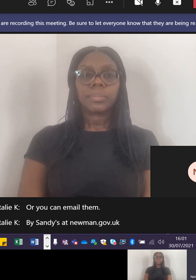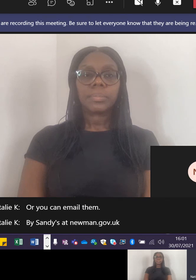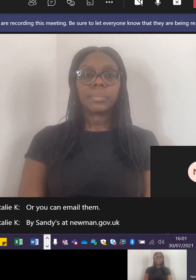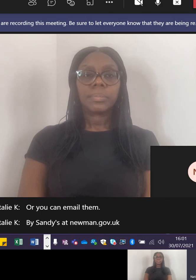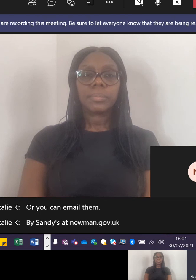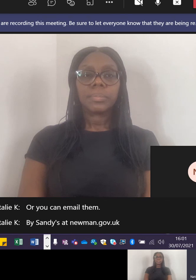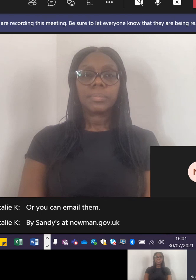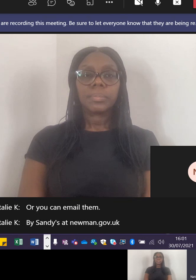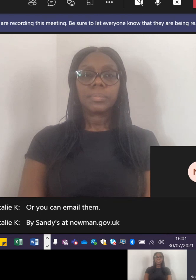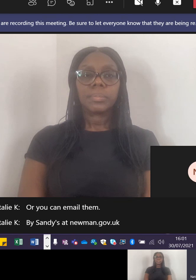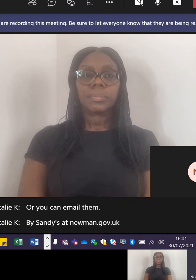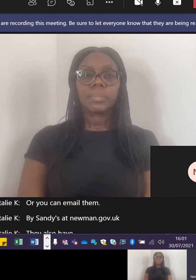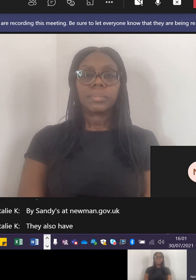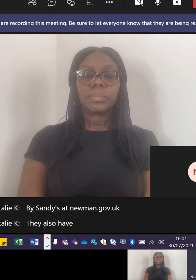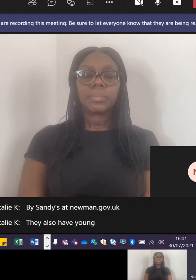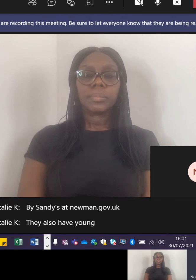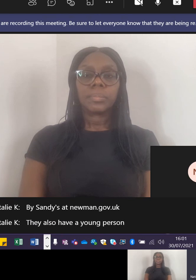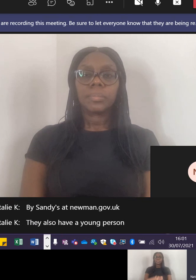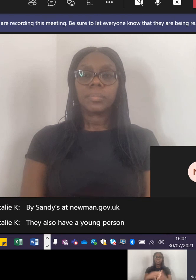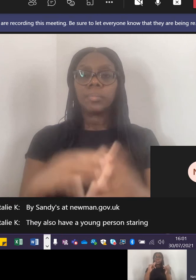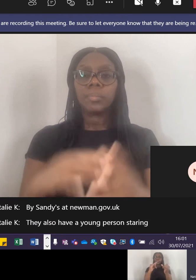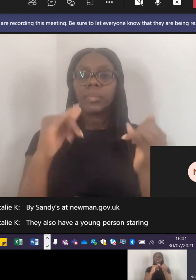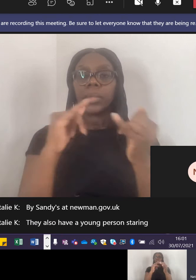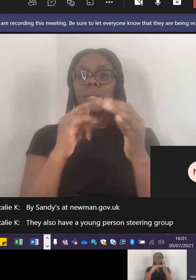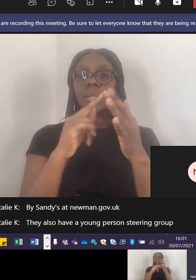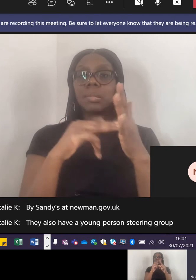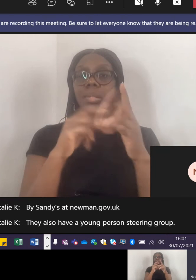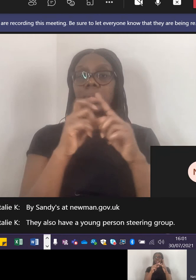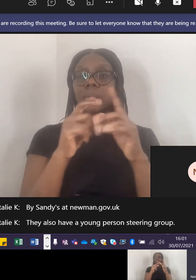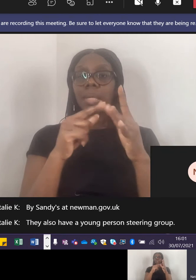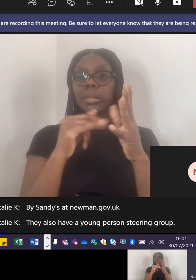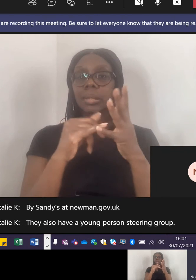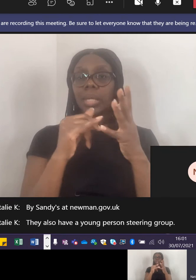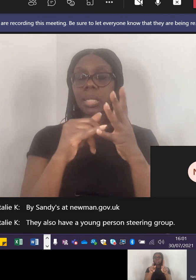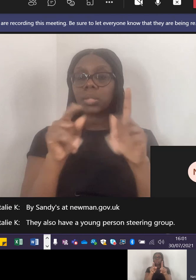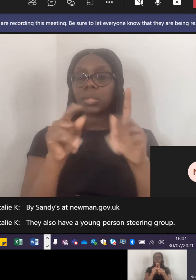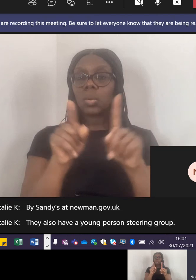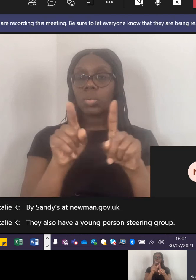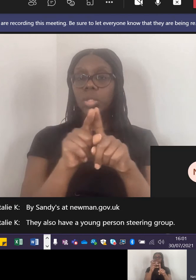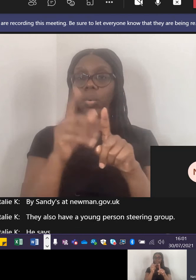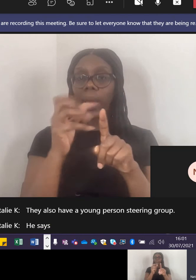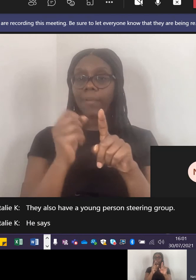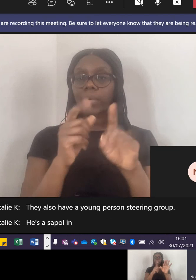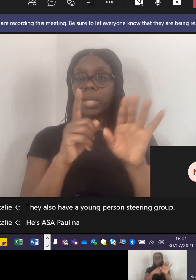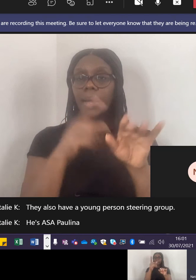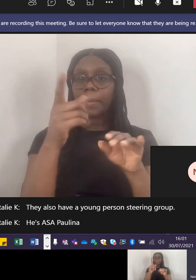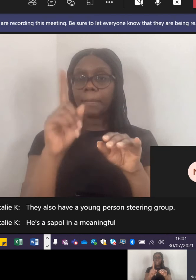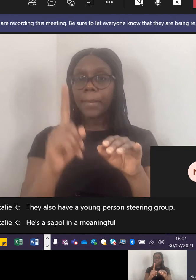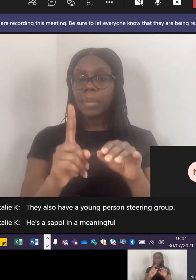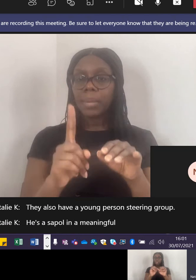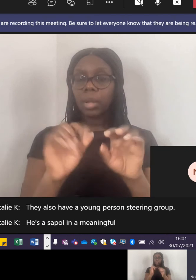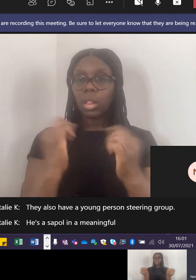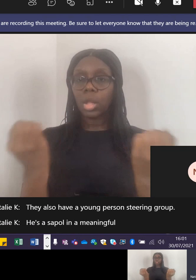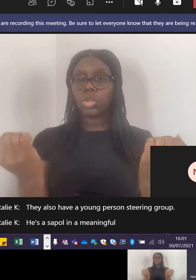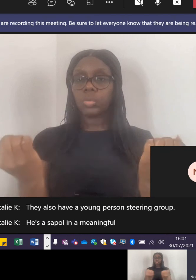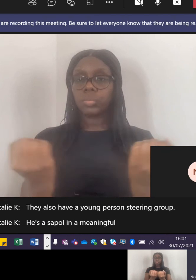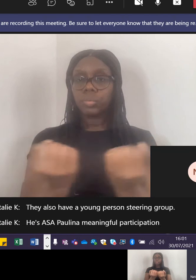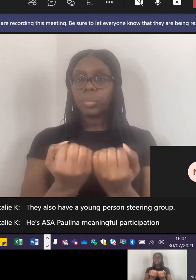They also have a young person steering group who they support in a meaningful